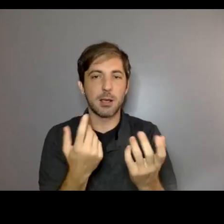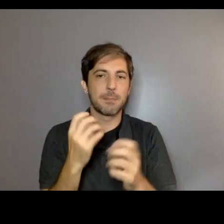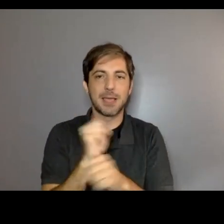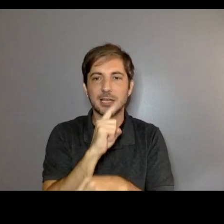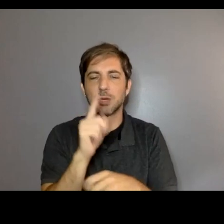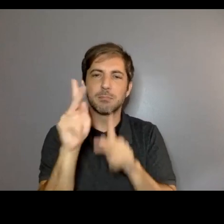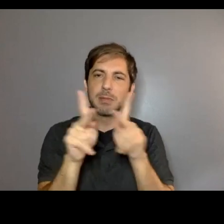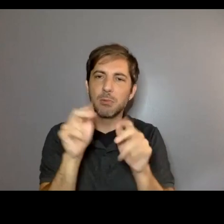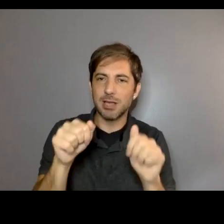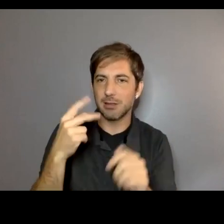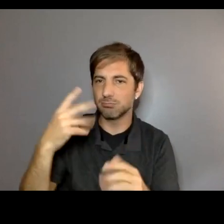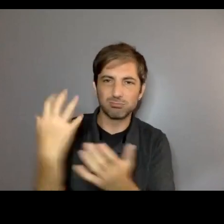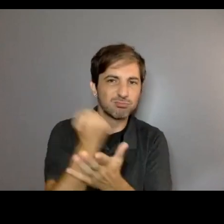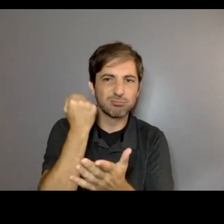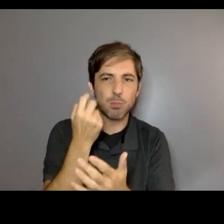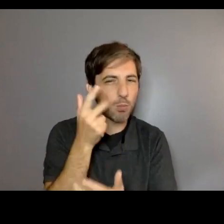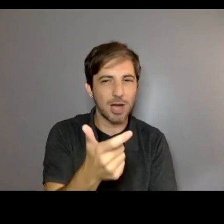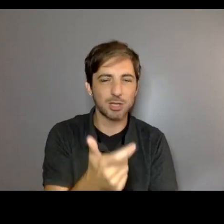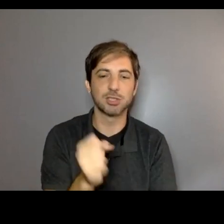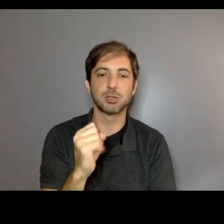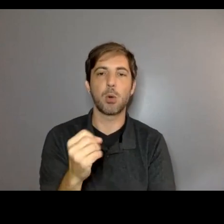to see it.